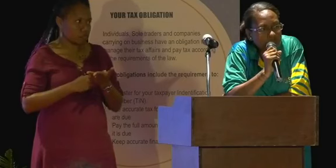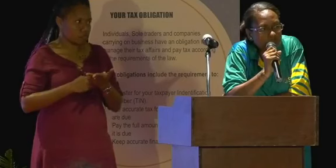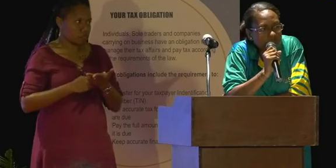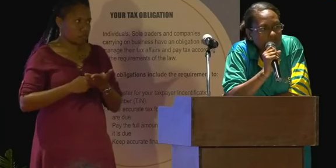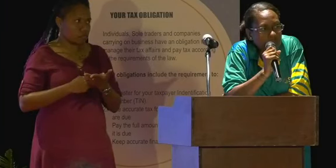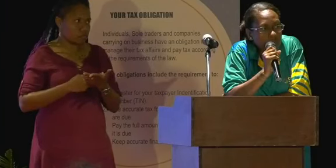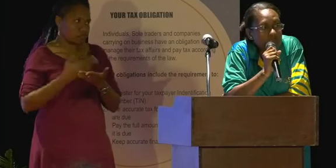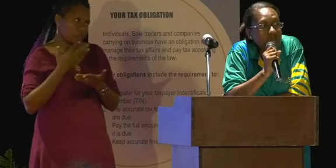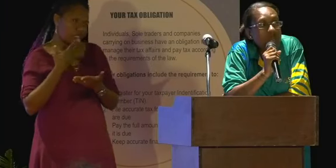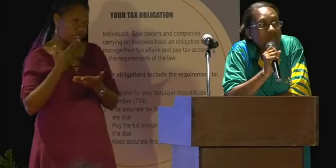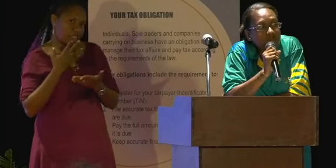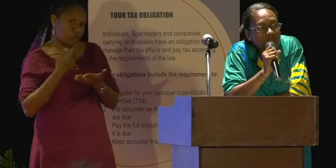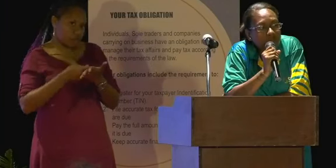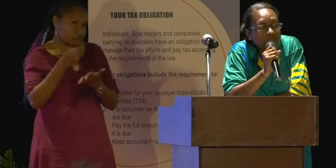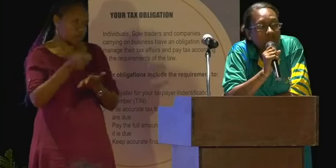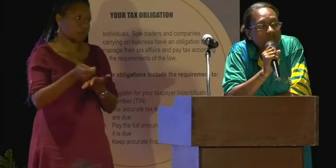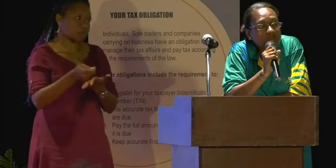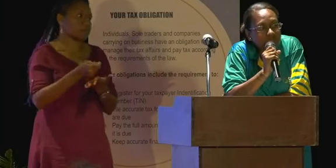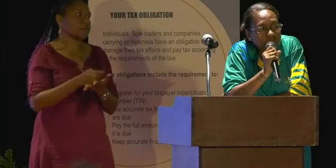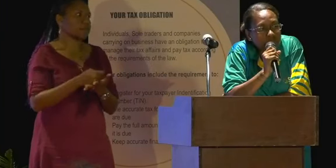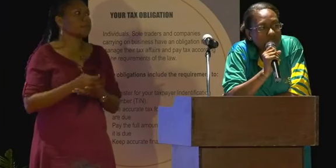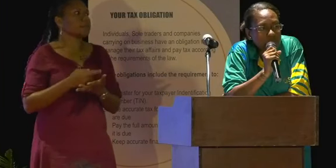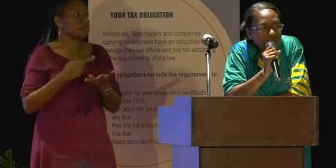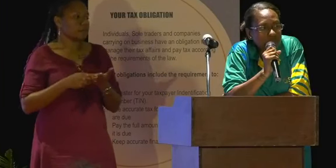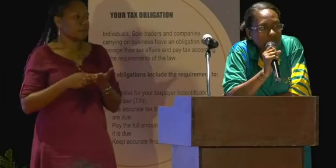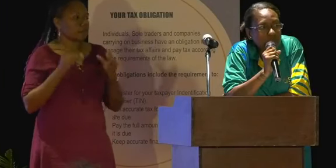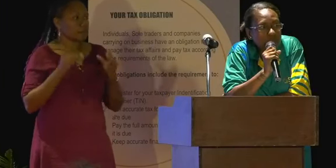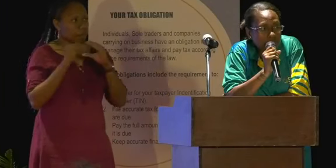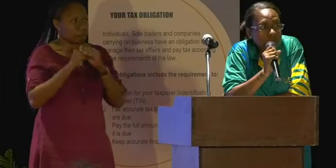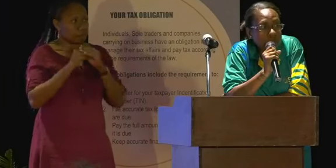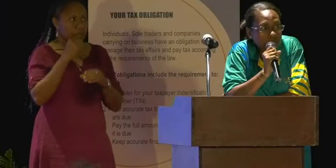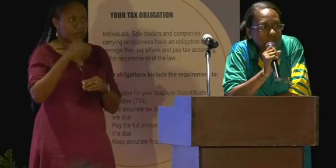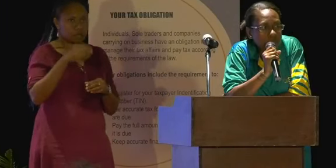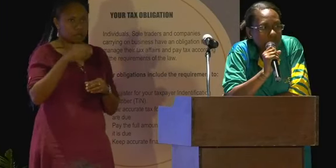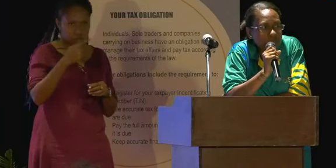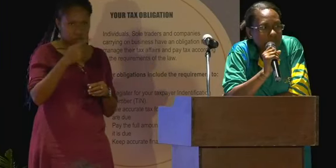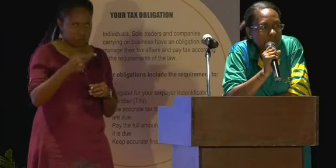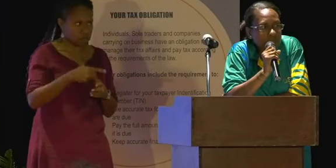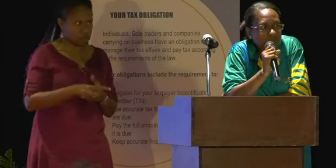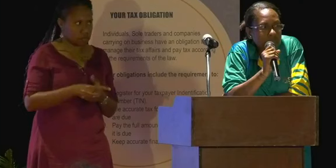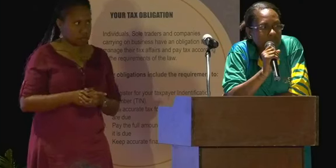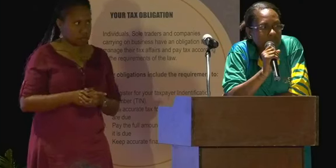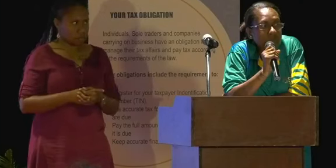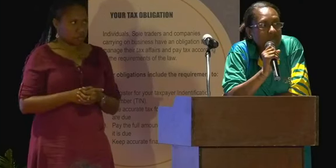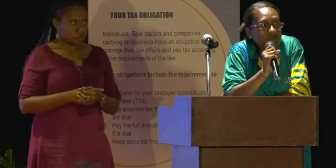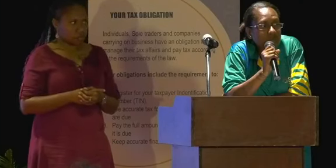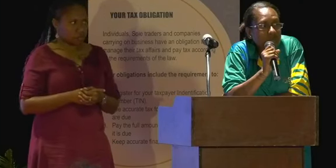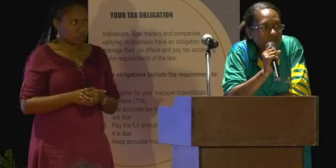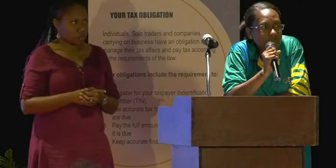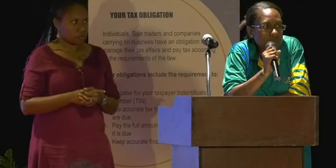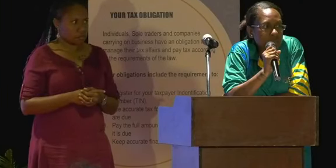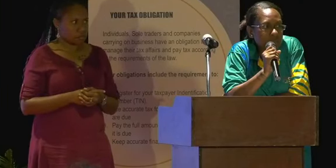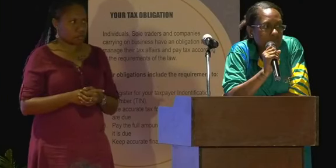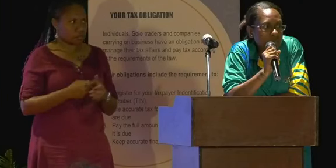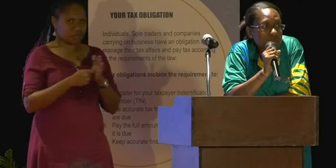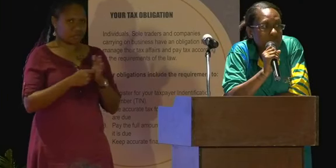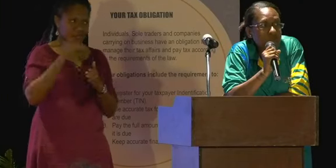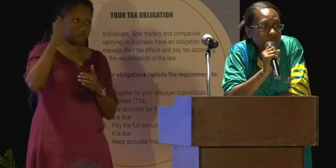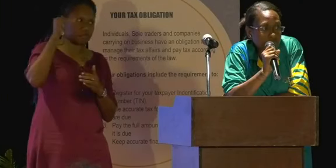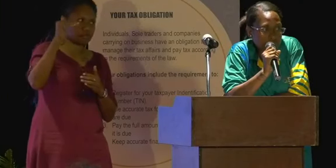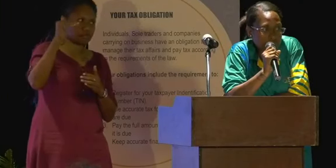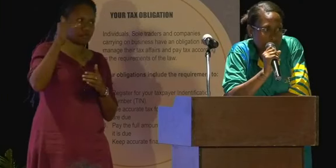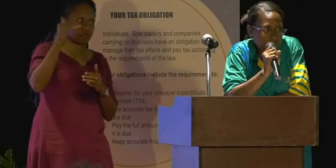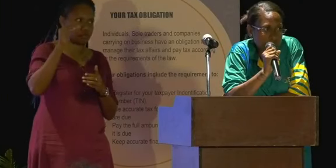send, because the bank will not advise you that you are reaching your limit. They will wait until you